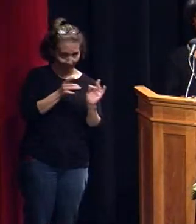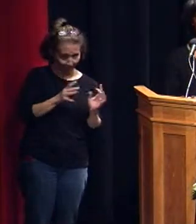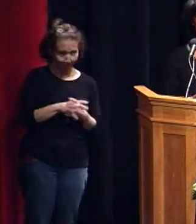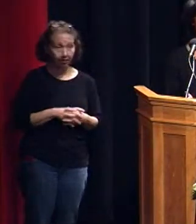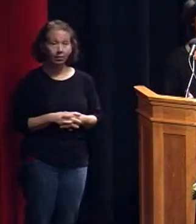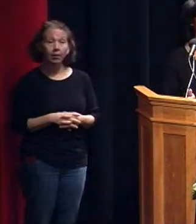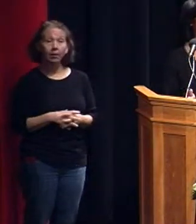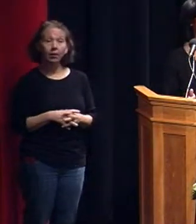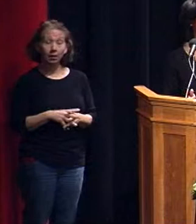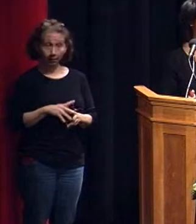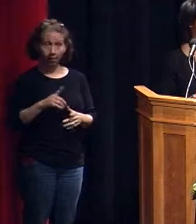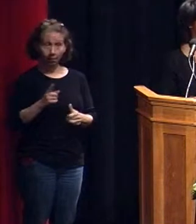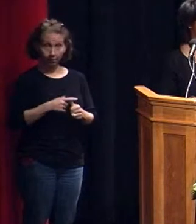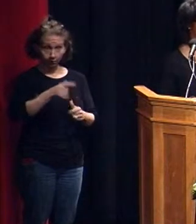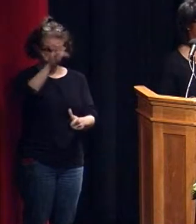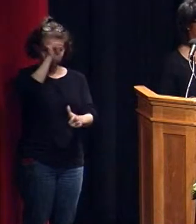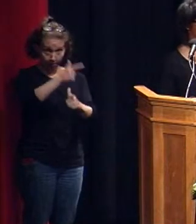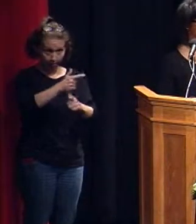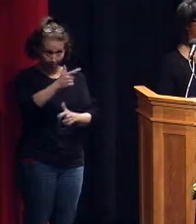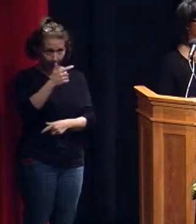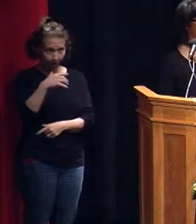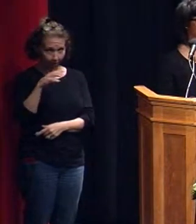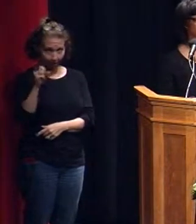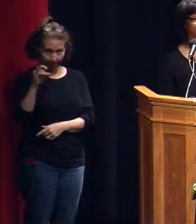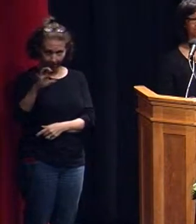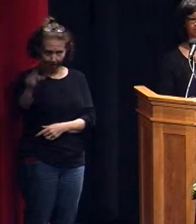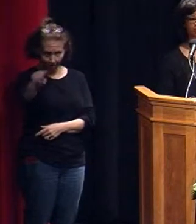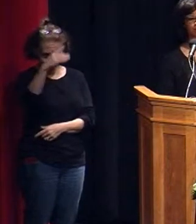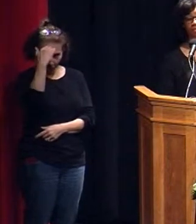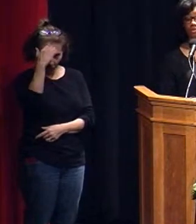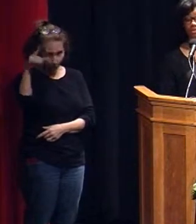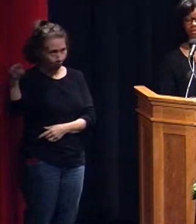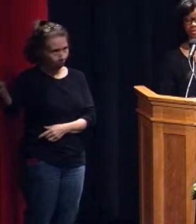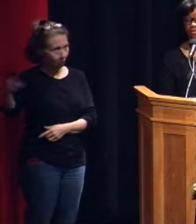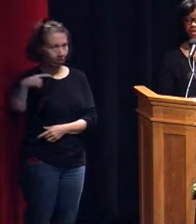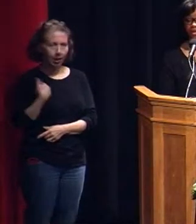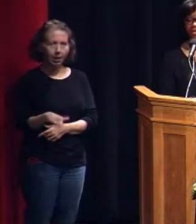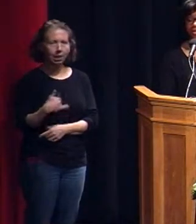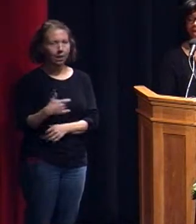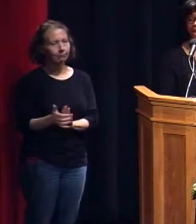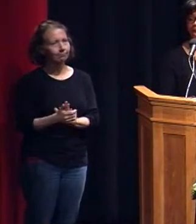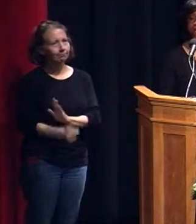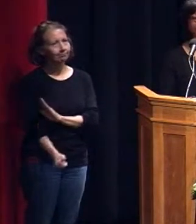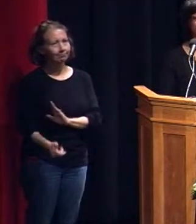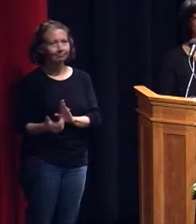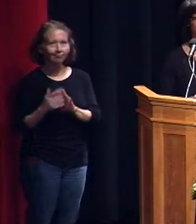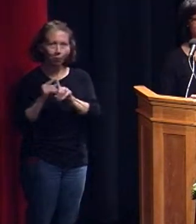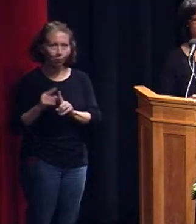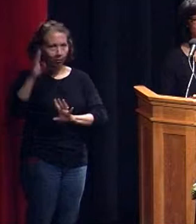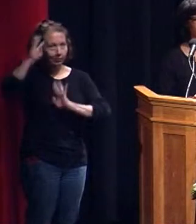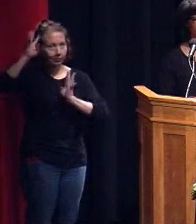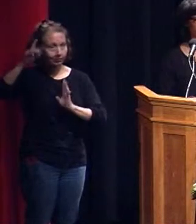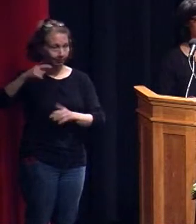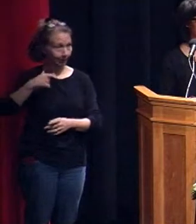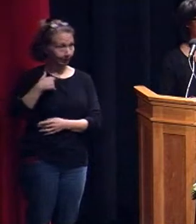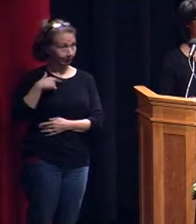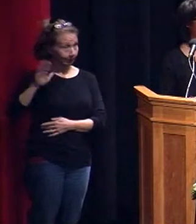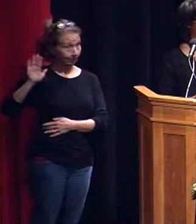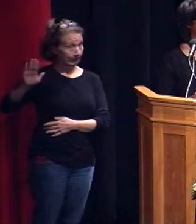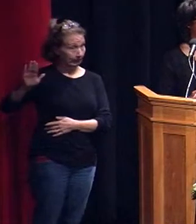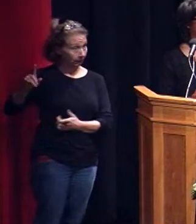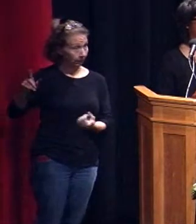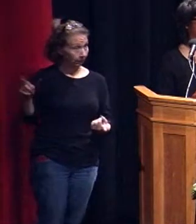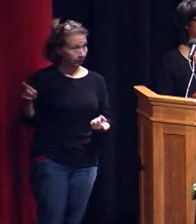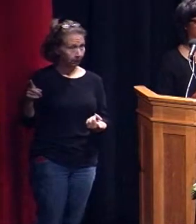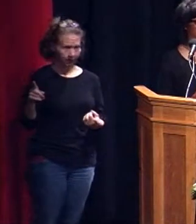is, my brother Sire, those of you who know my brother, he was blessed with the gift of lyricism. And I was just fascinated with the way that he